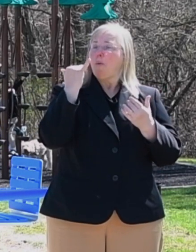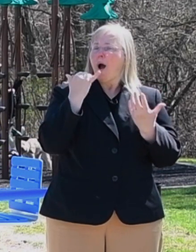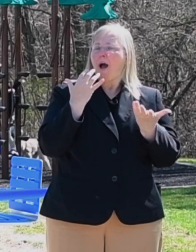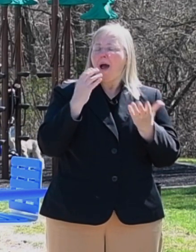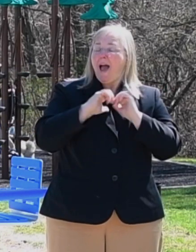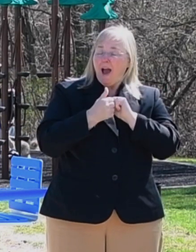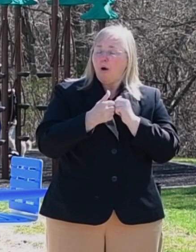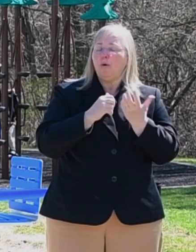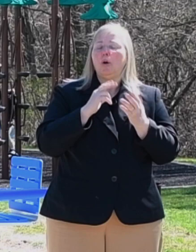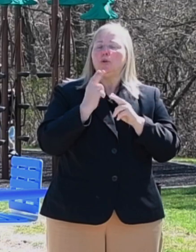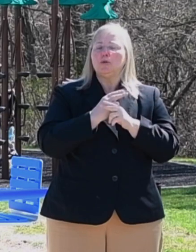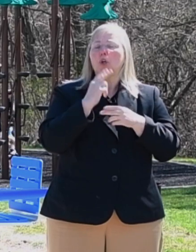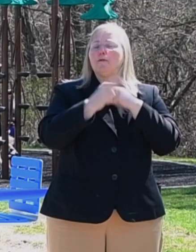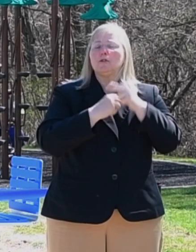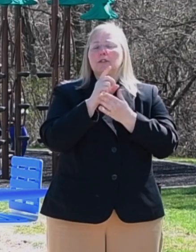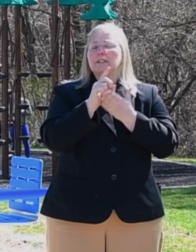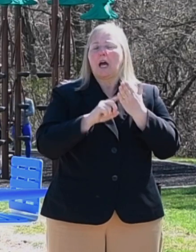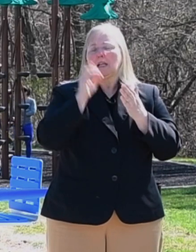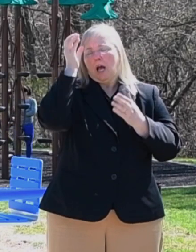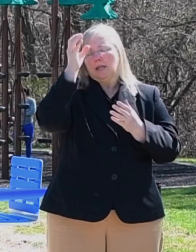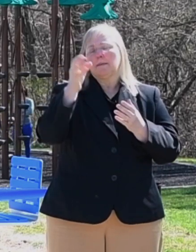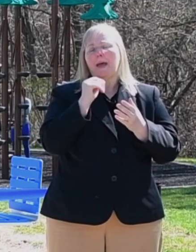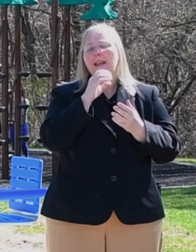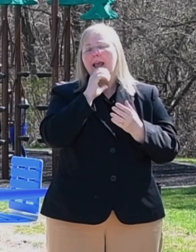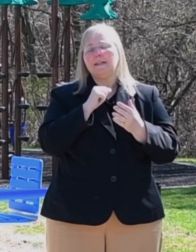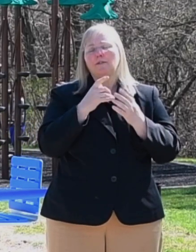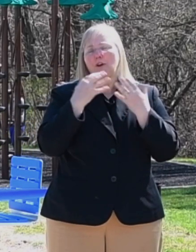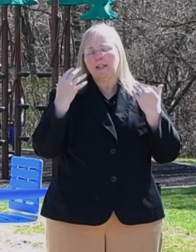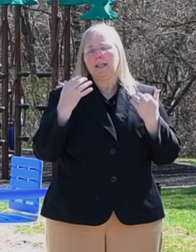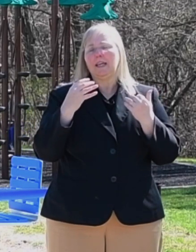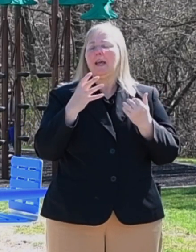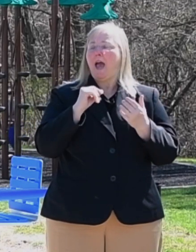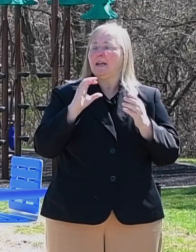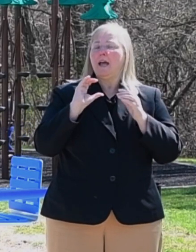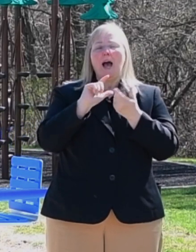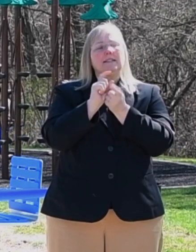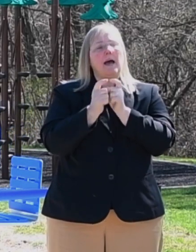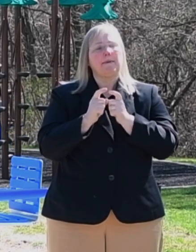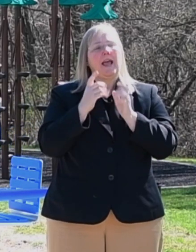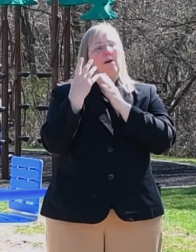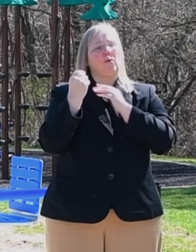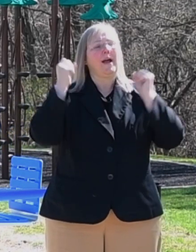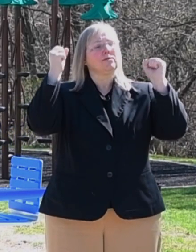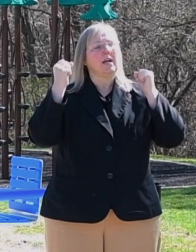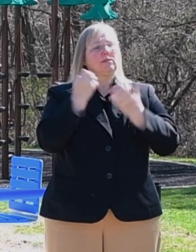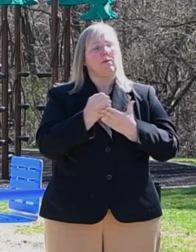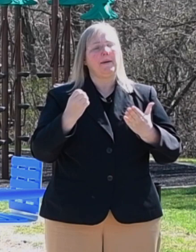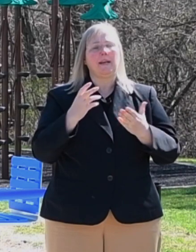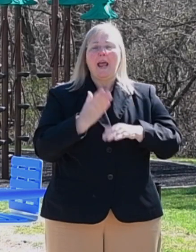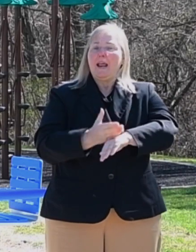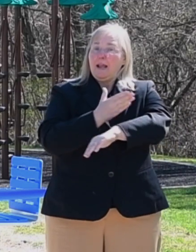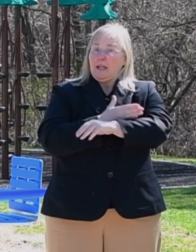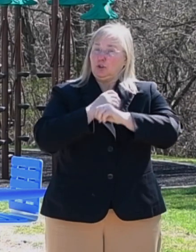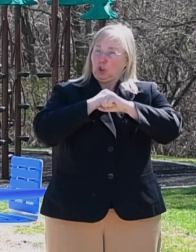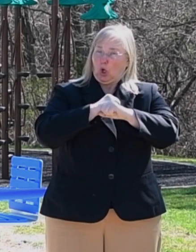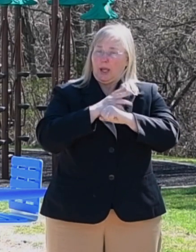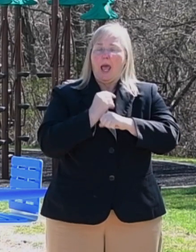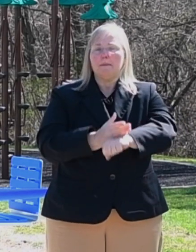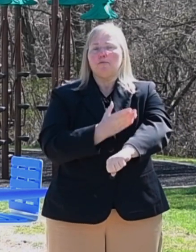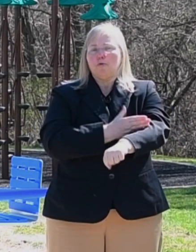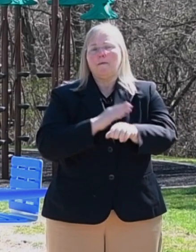renovation and construction projects and adapting outdoor exercise equipment, enhanced security, and improved